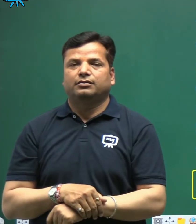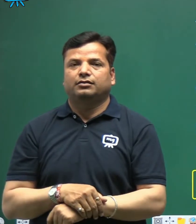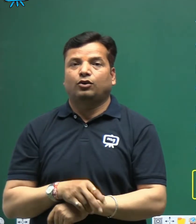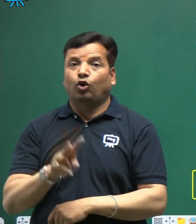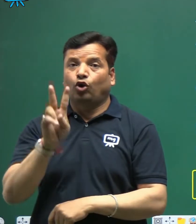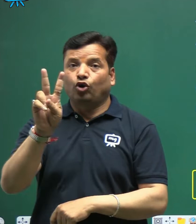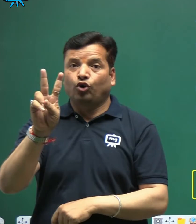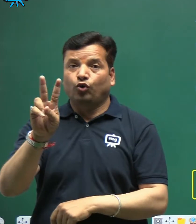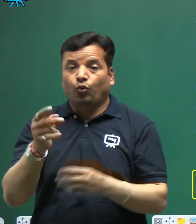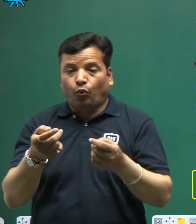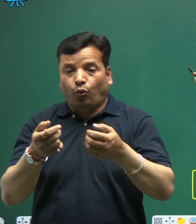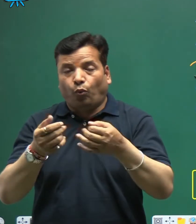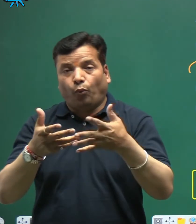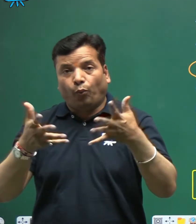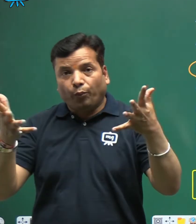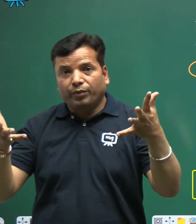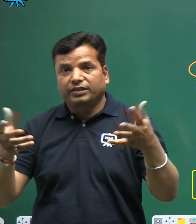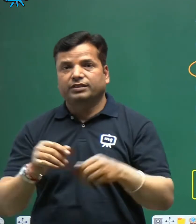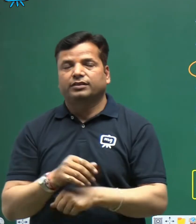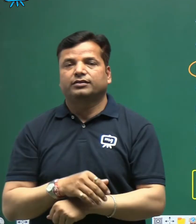two precious